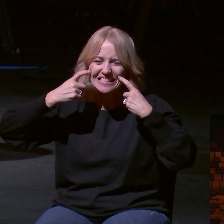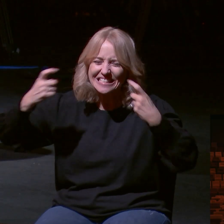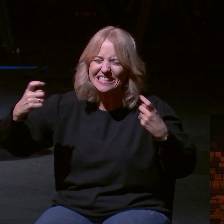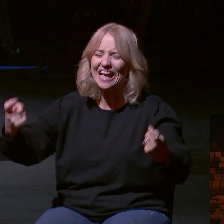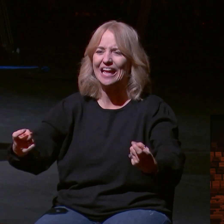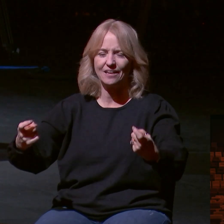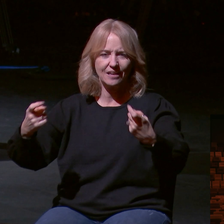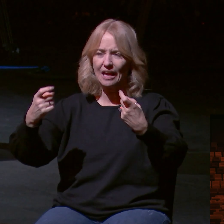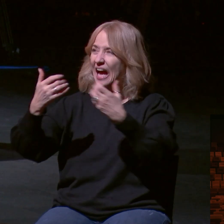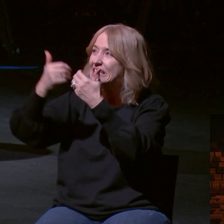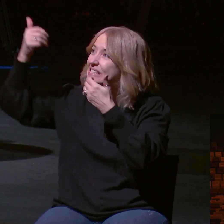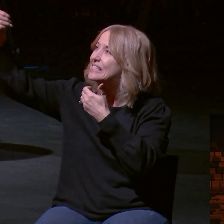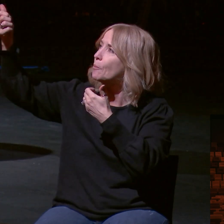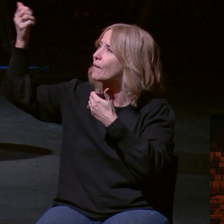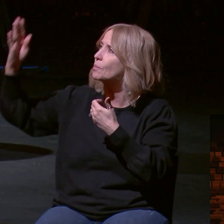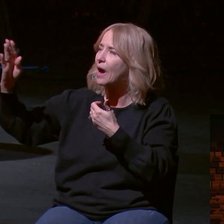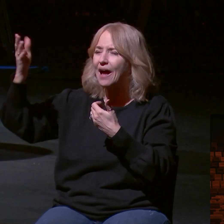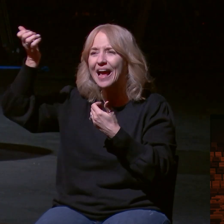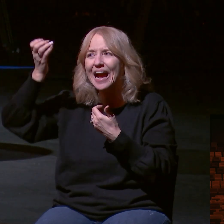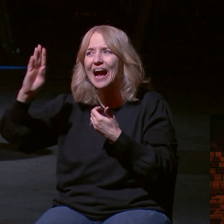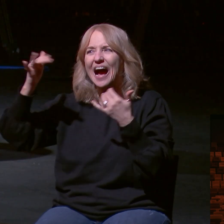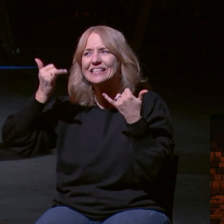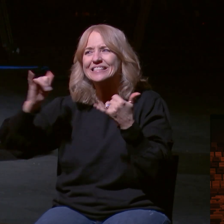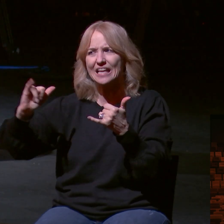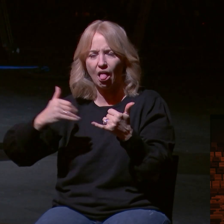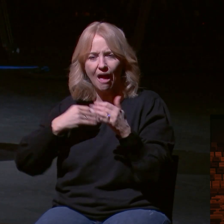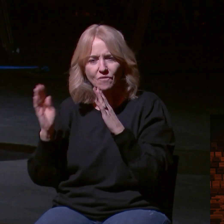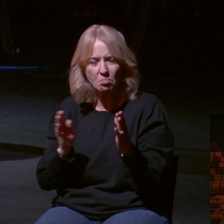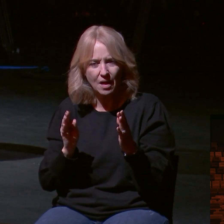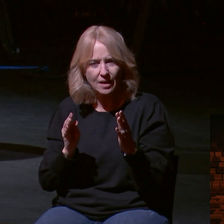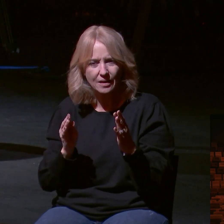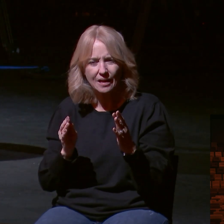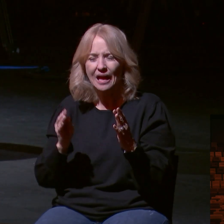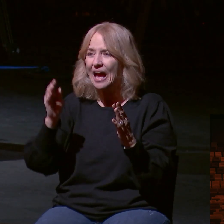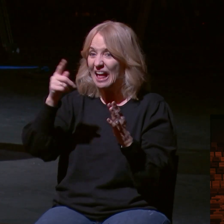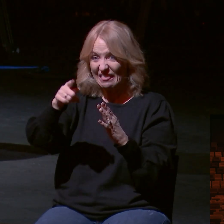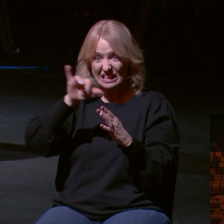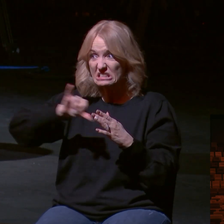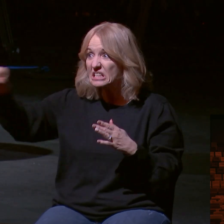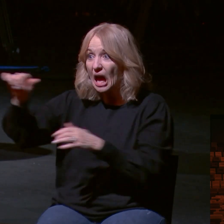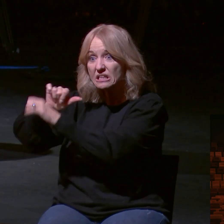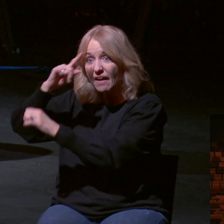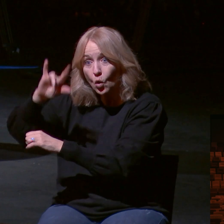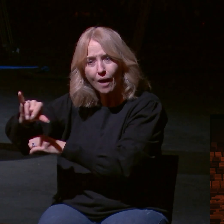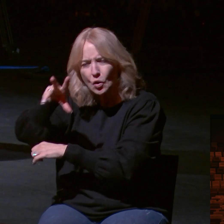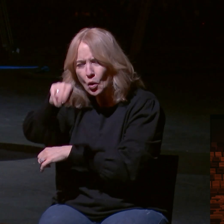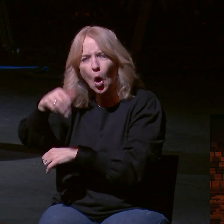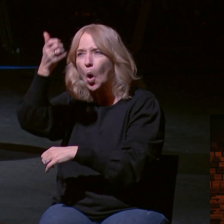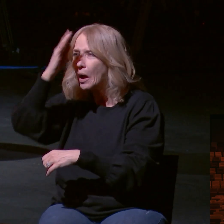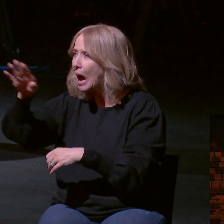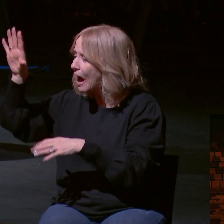end in captivity. God redeems them and brings them back. And just when they think all is lost, God responds to them with